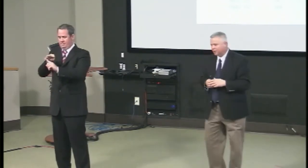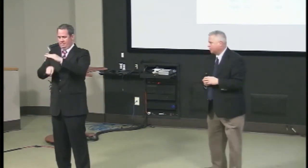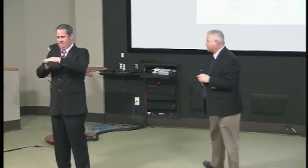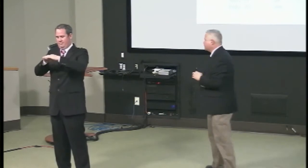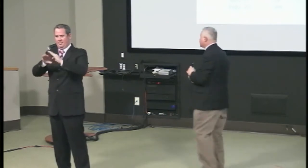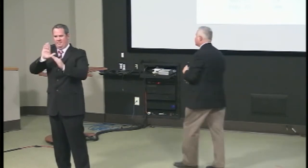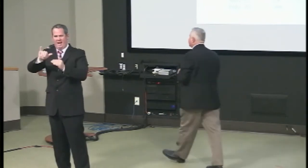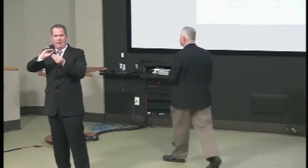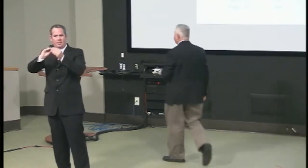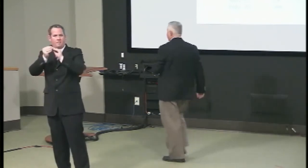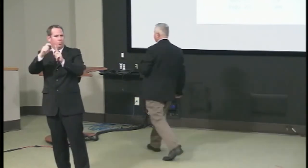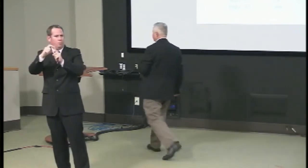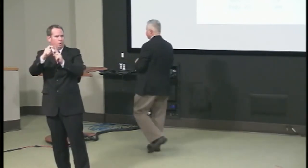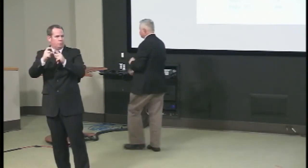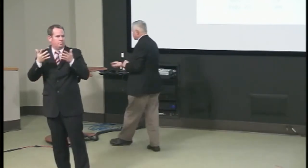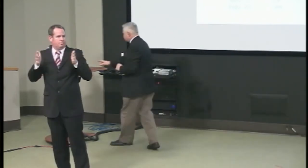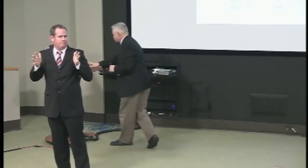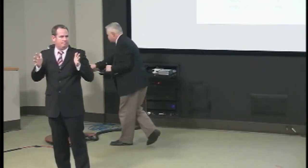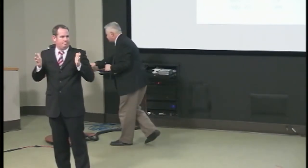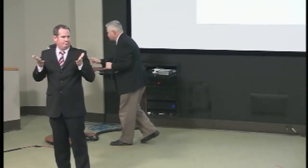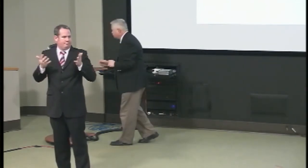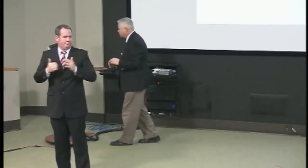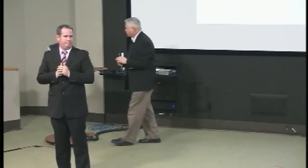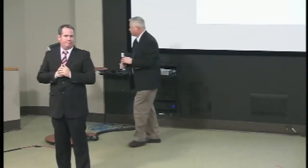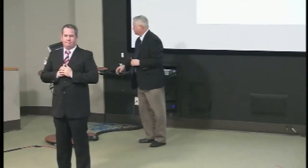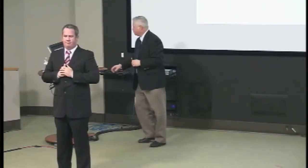reveal. So the first thing we find,